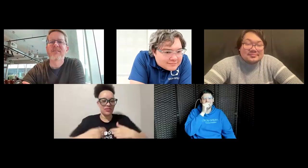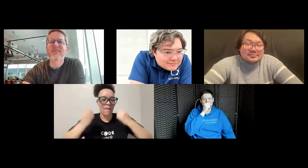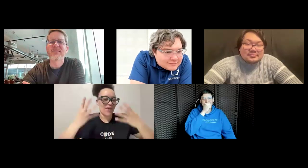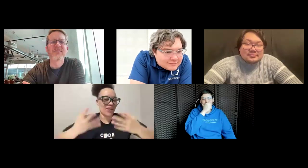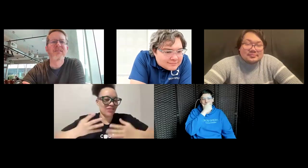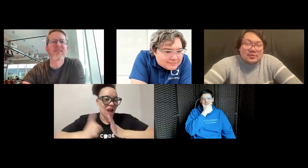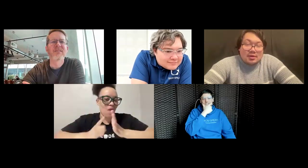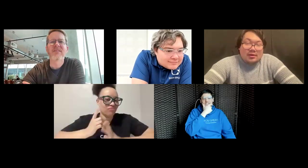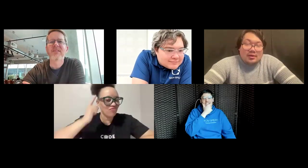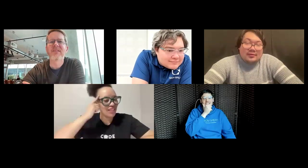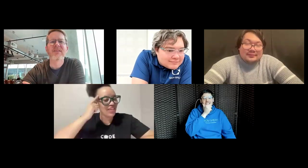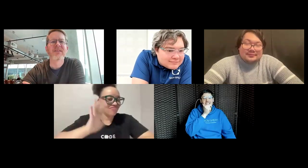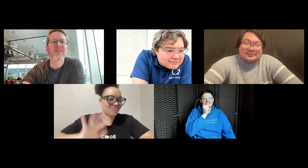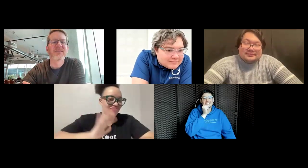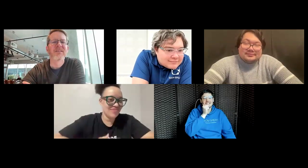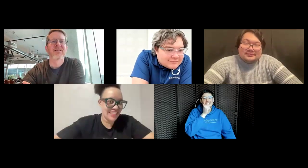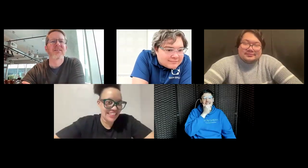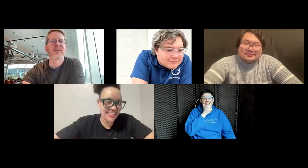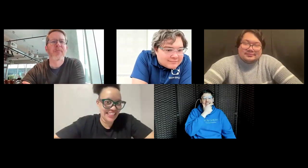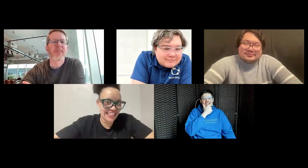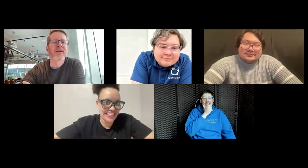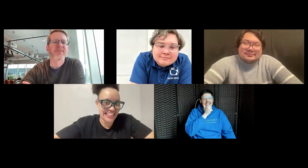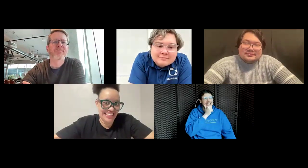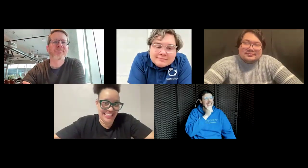and in development? How many hours would you say? Rough estimate.